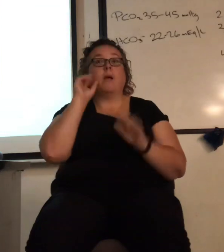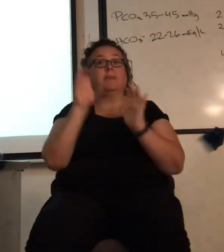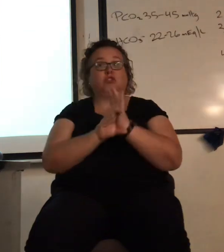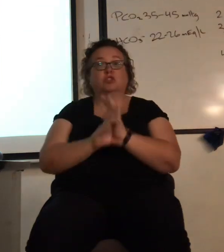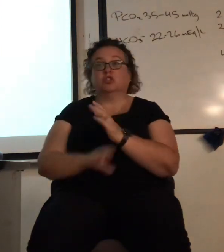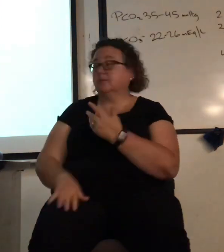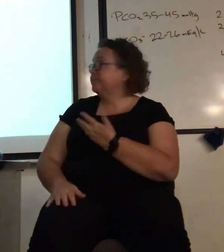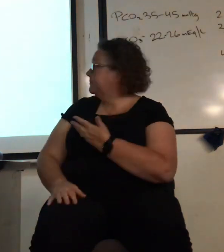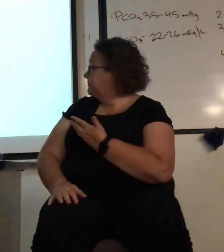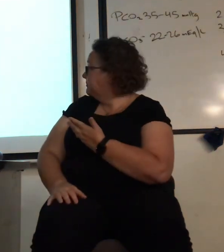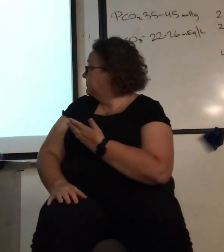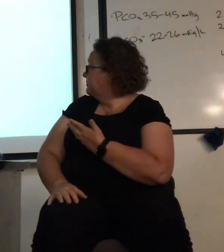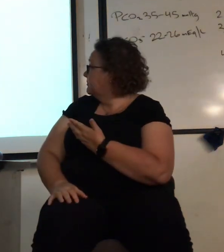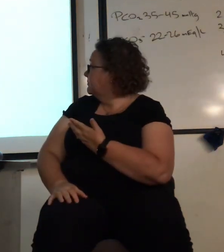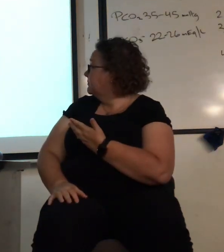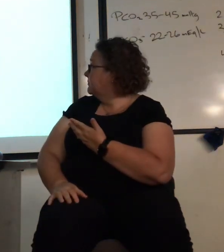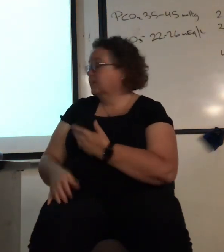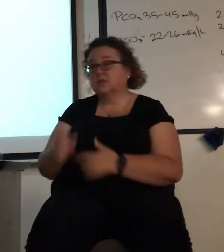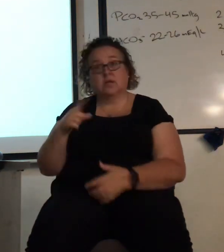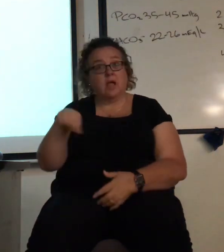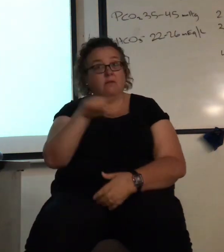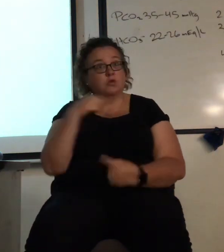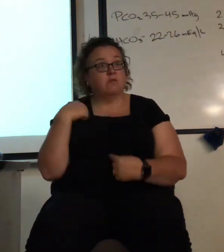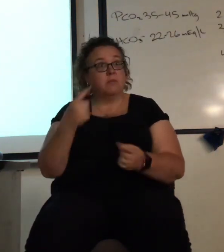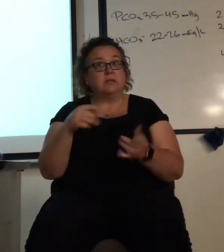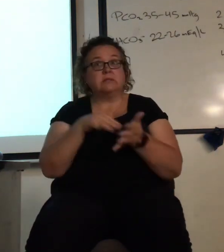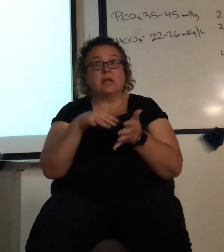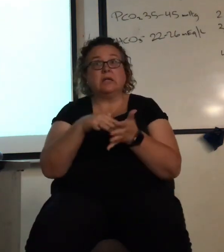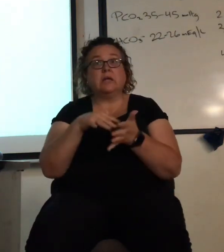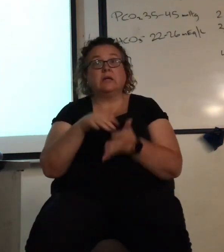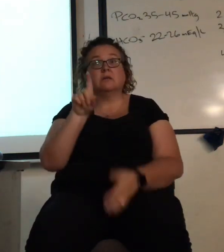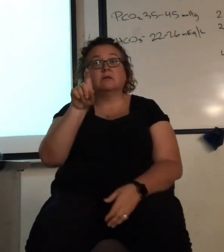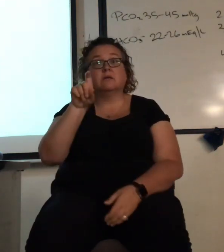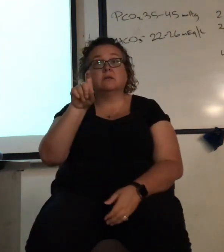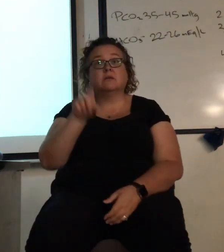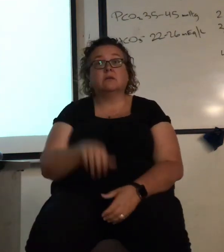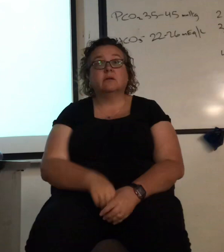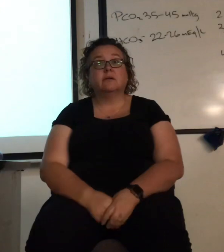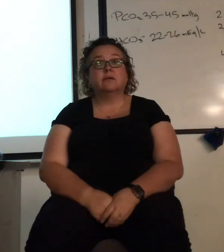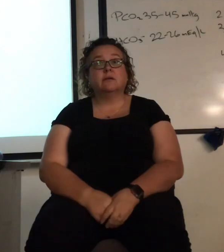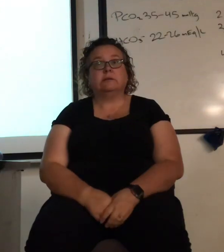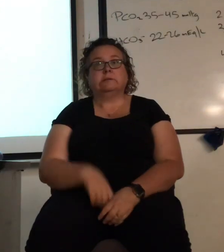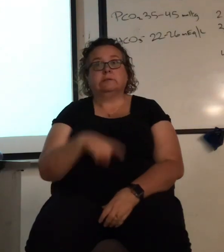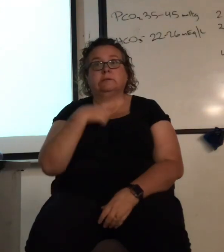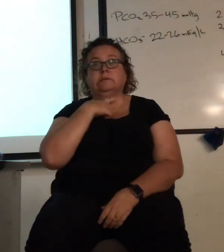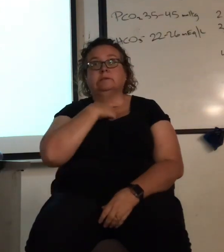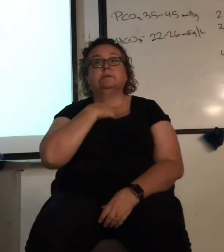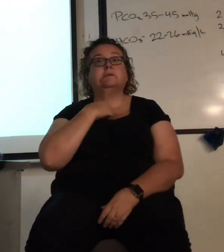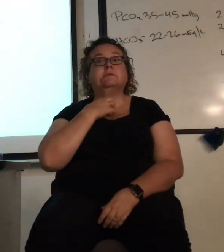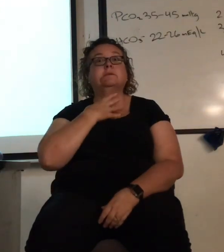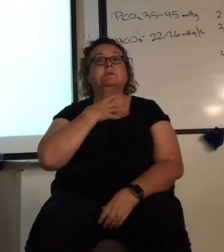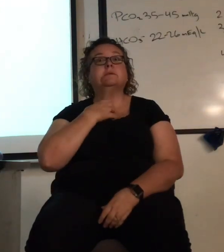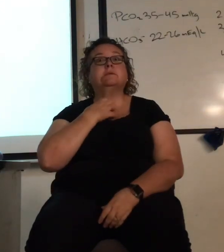going. So these problems with the answers, look for it on